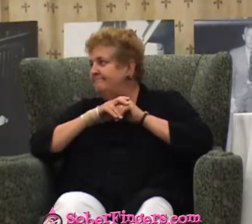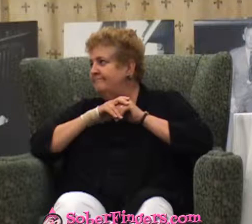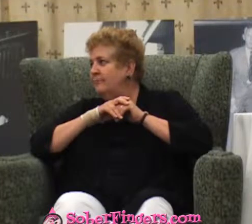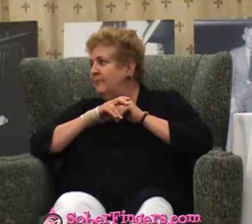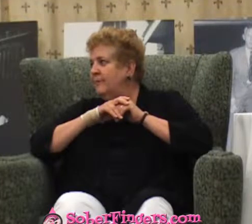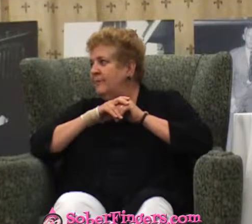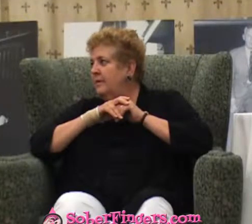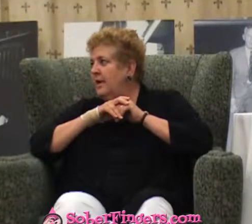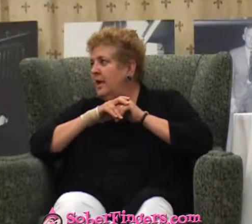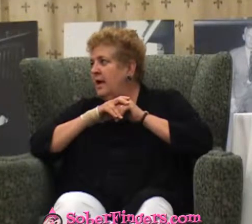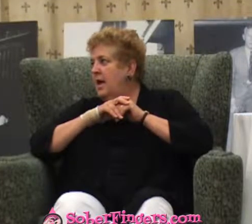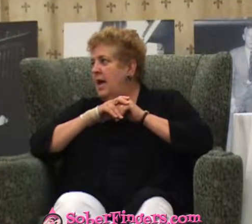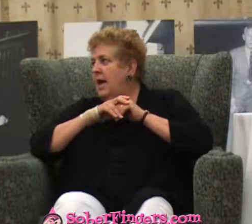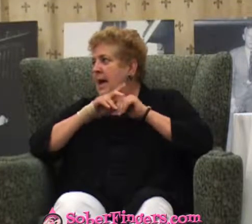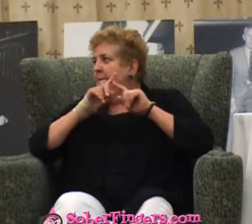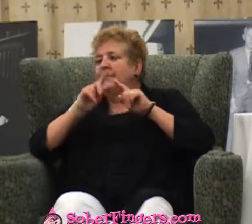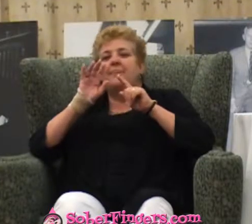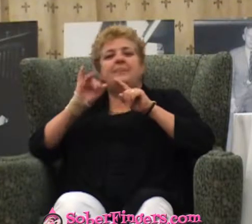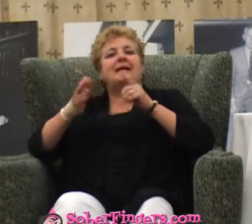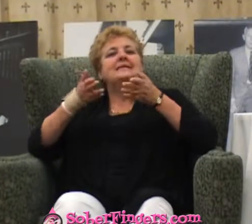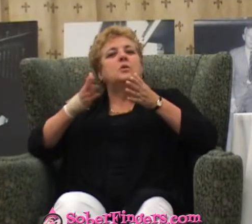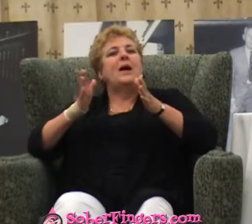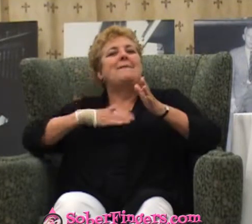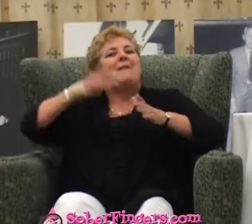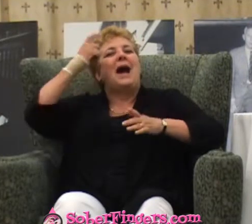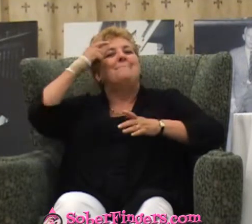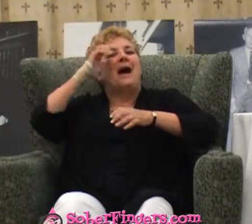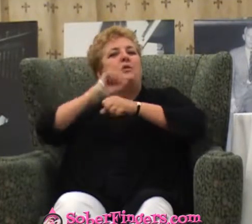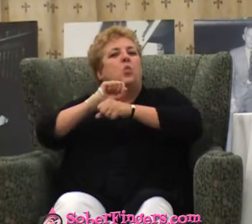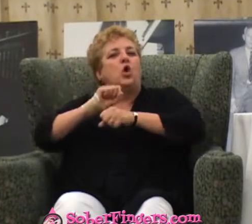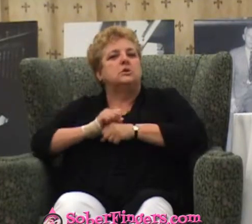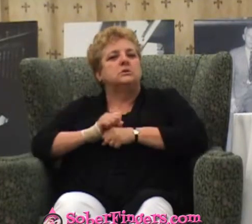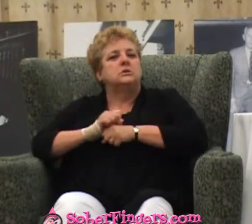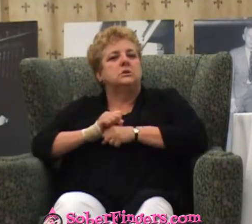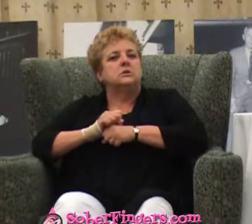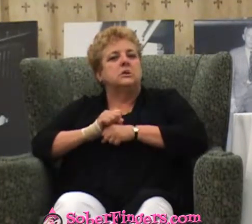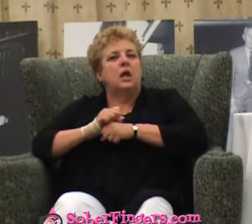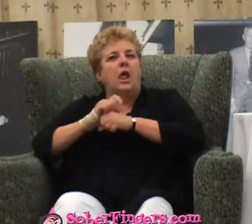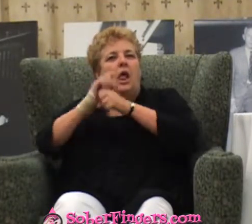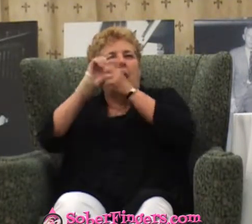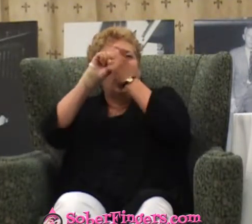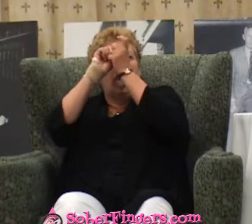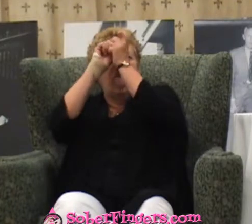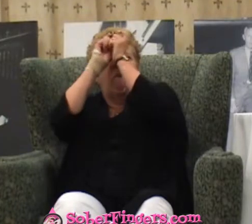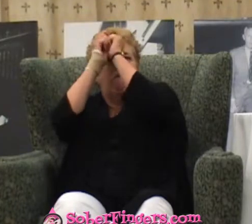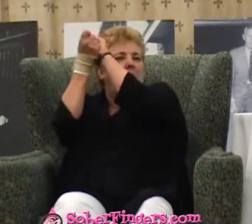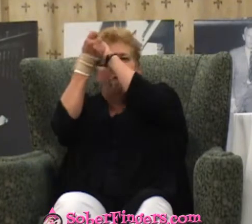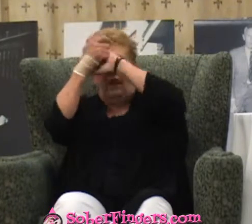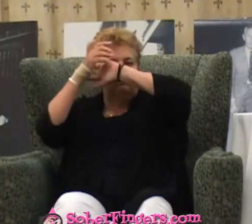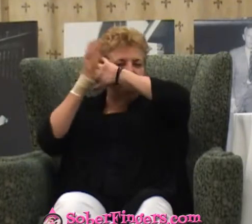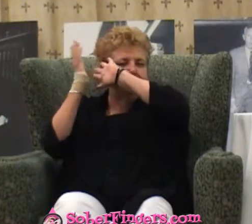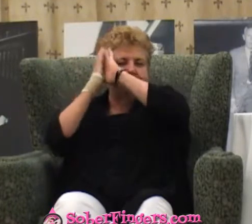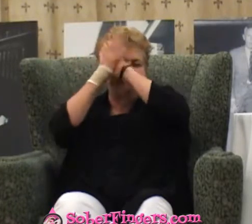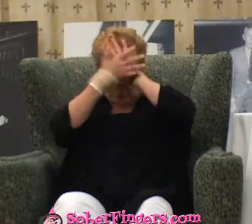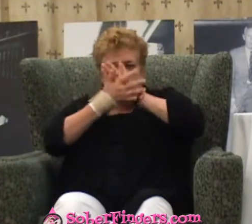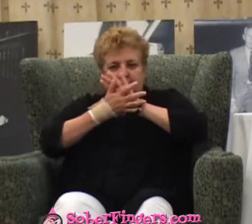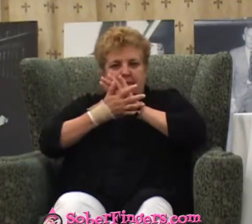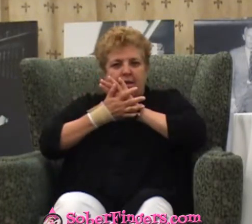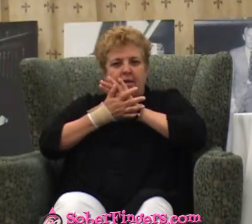But that's the way my mind works on me. Delusion. You know, it reminds me of this guy. He gets a rifle for his birthday.